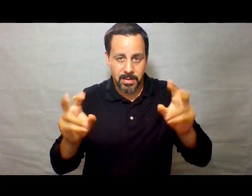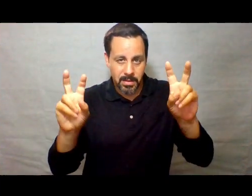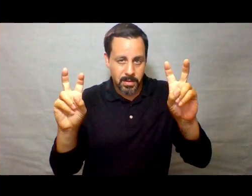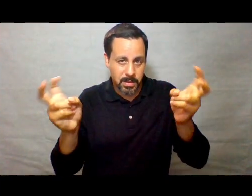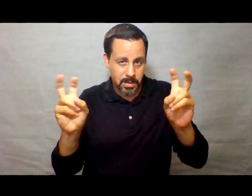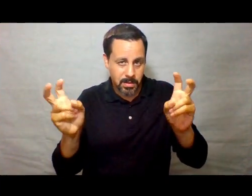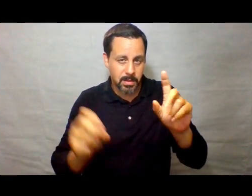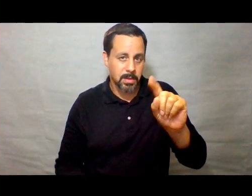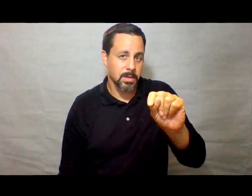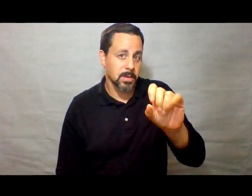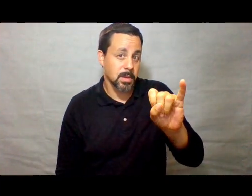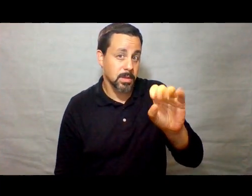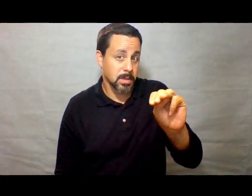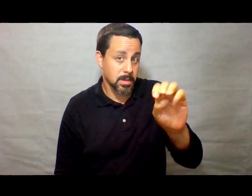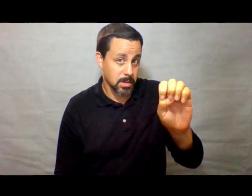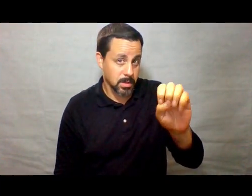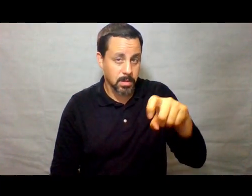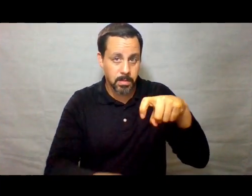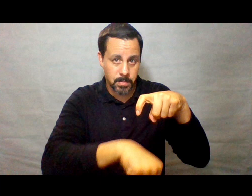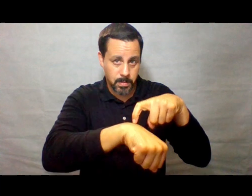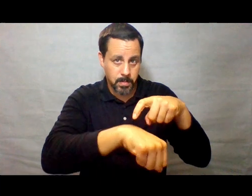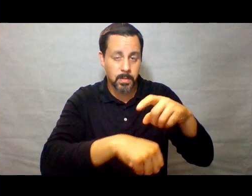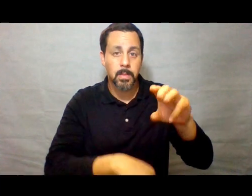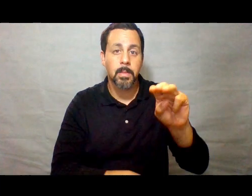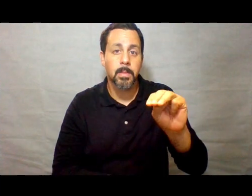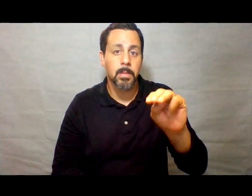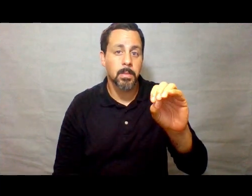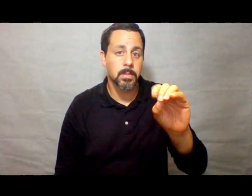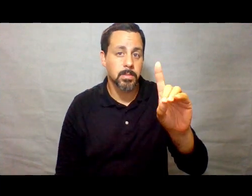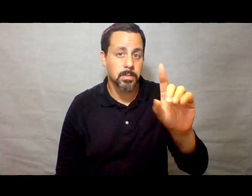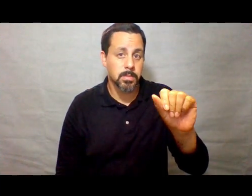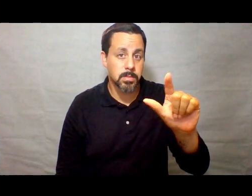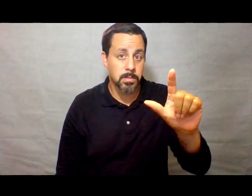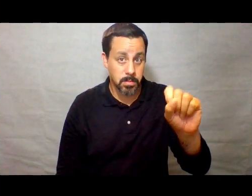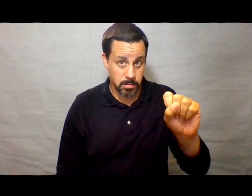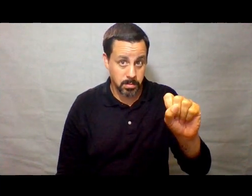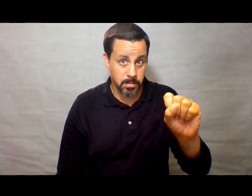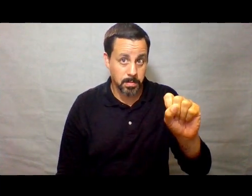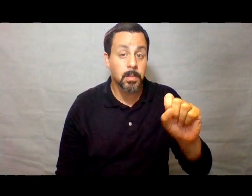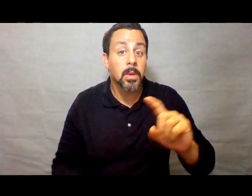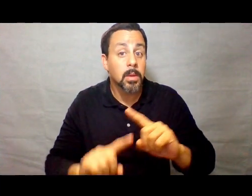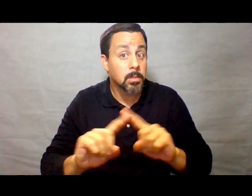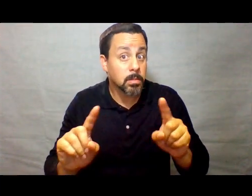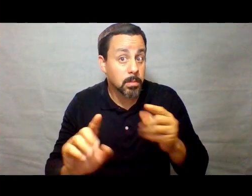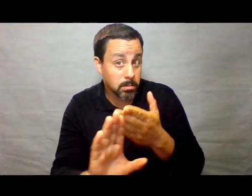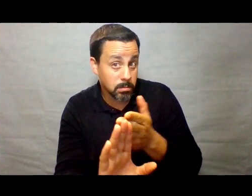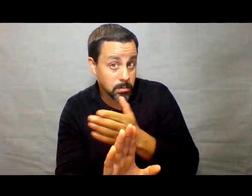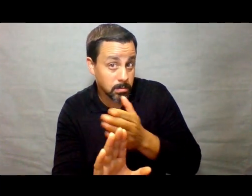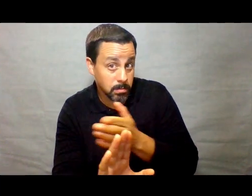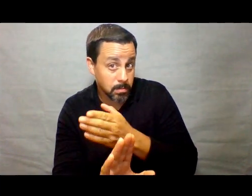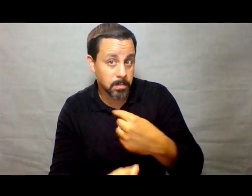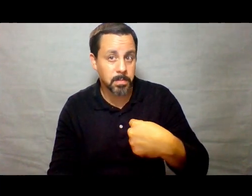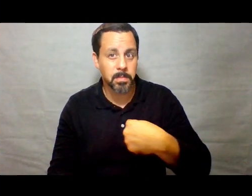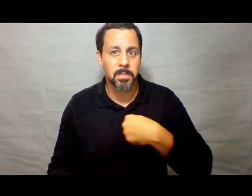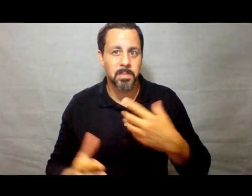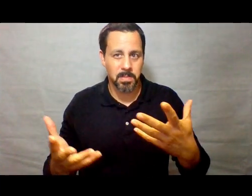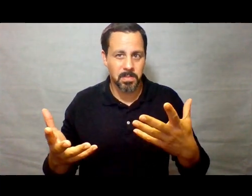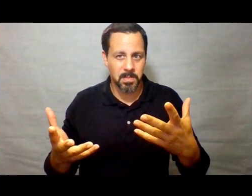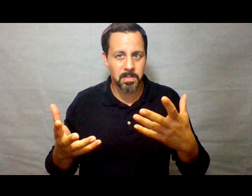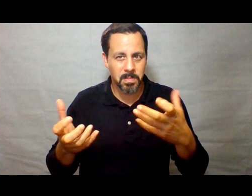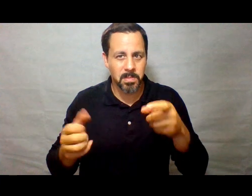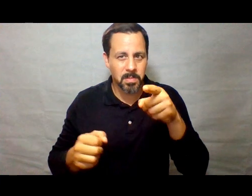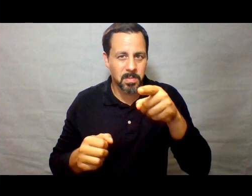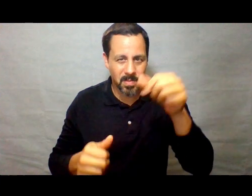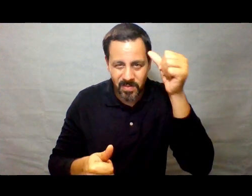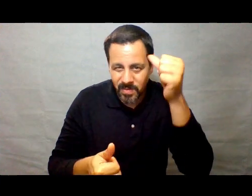Hello everyone. We're now going to talk about time modals, but before we get to